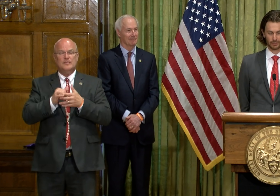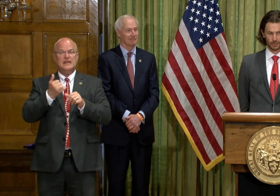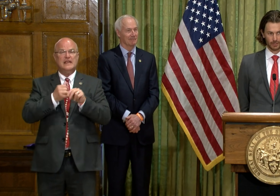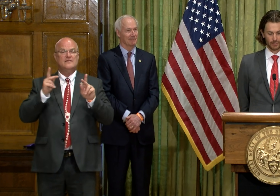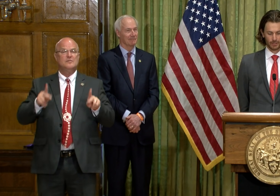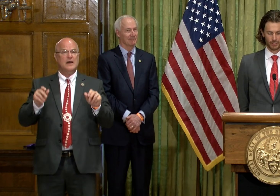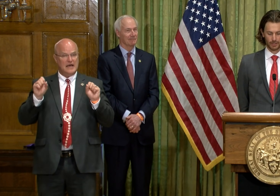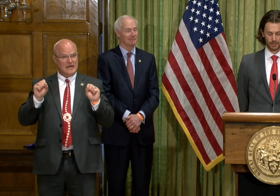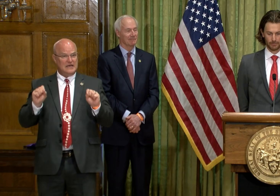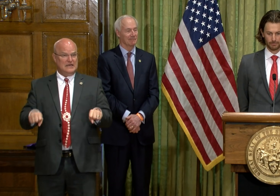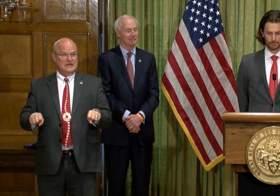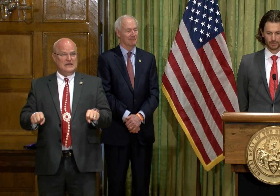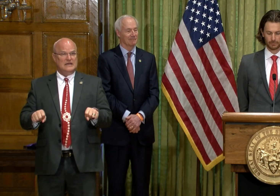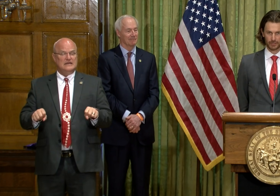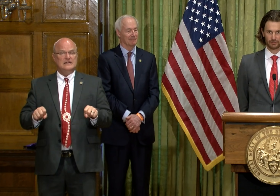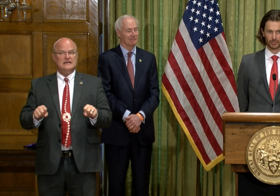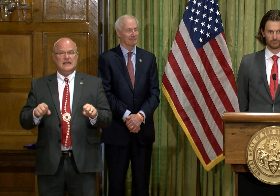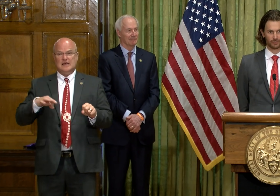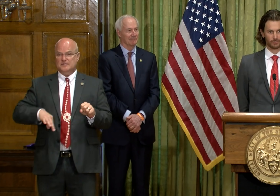everybody can